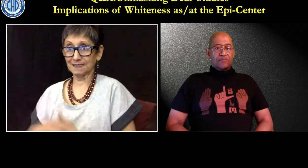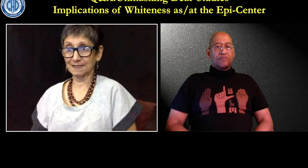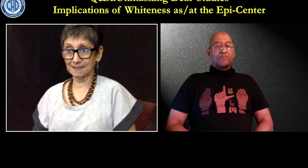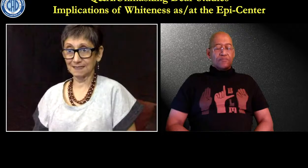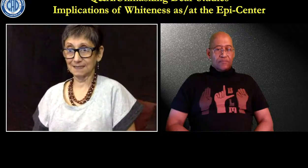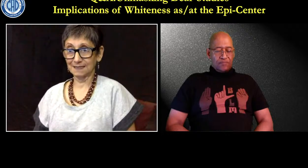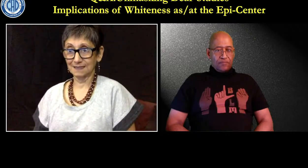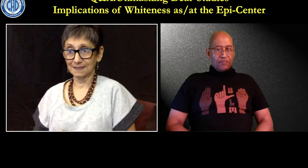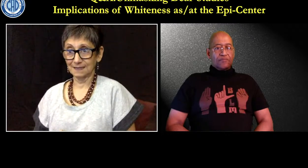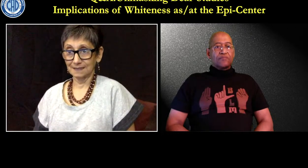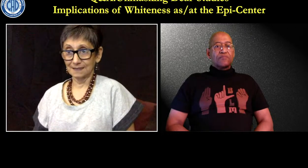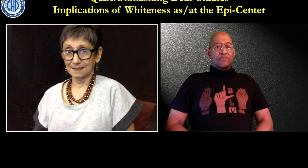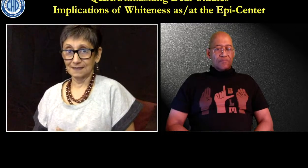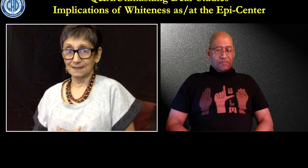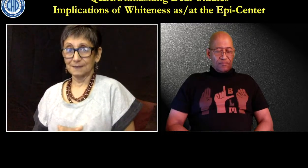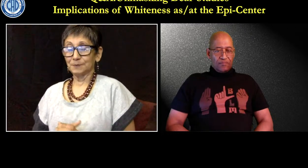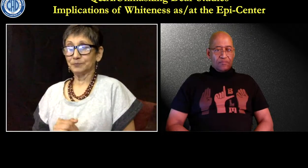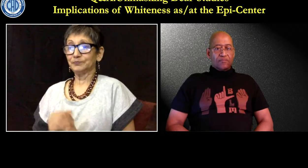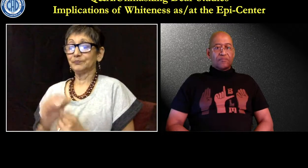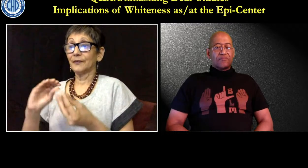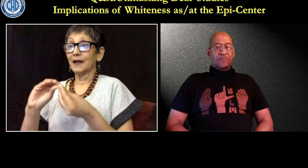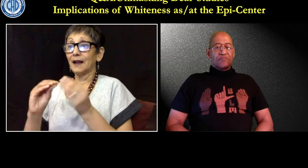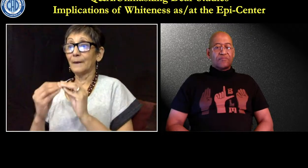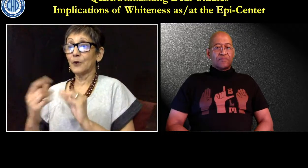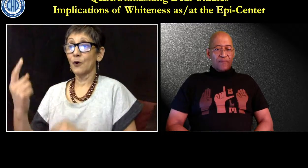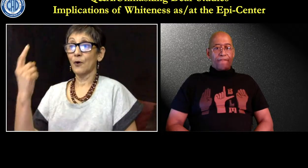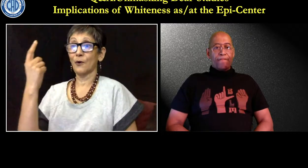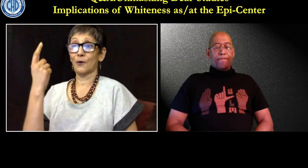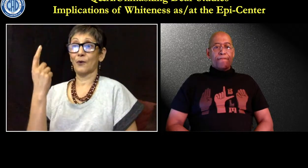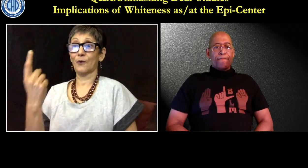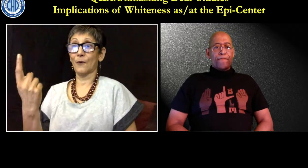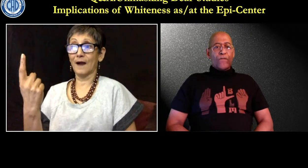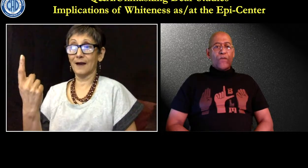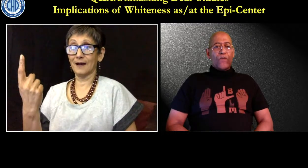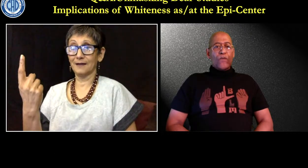We have 5 questions from our audience.